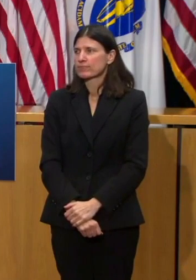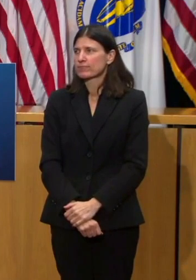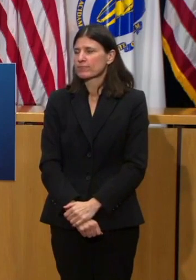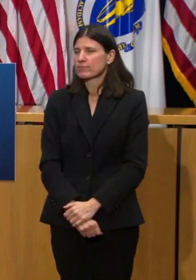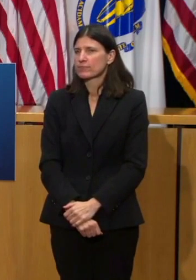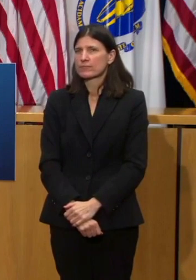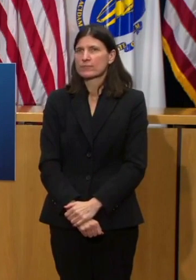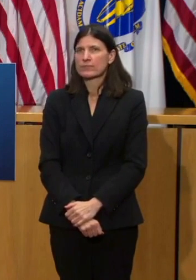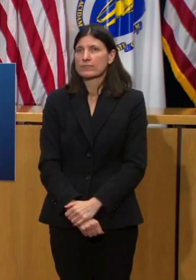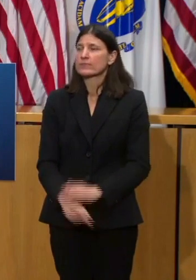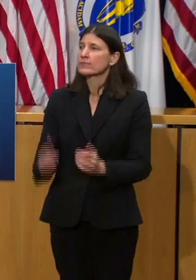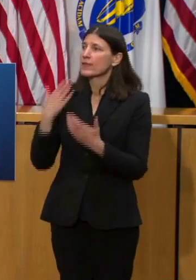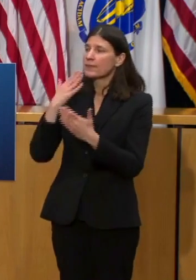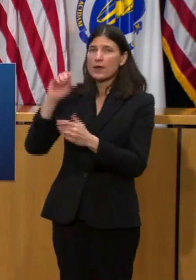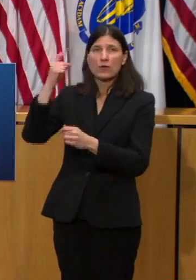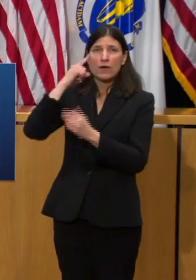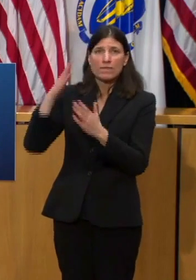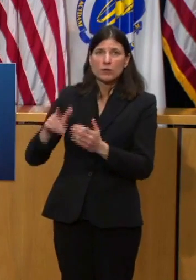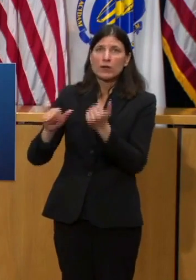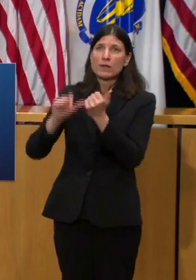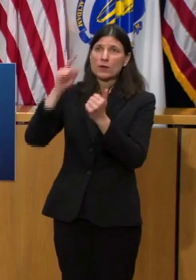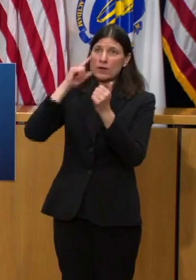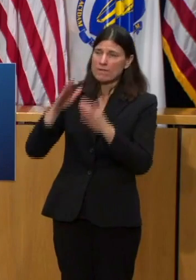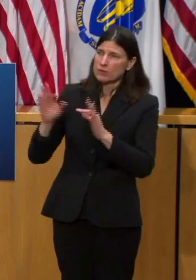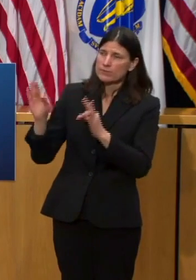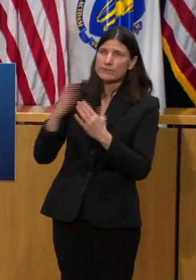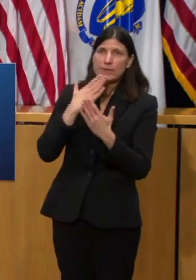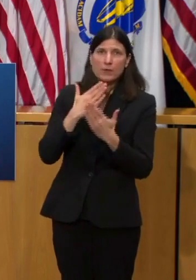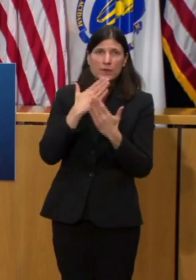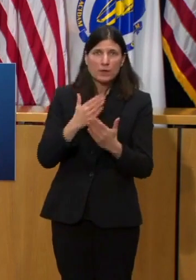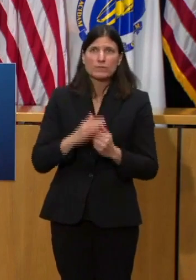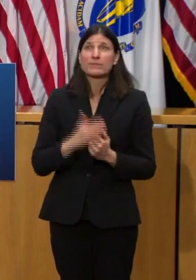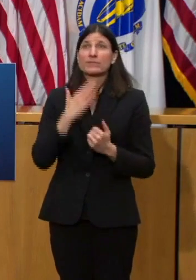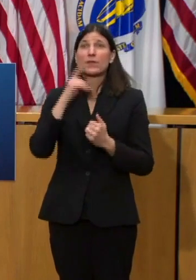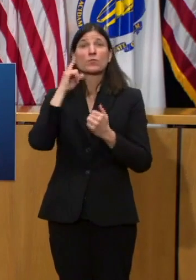Governor, Lieutenant Governor, and good afternoon, everyone.